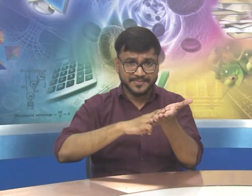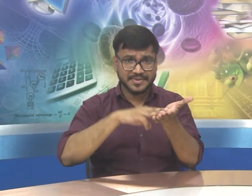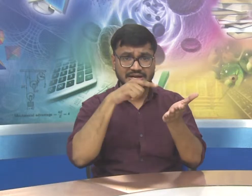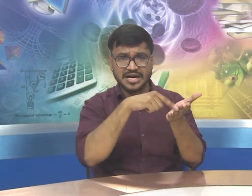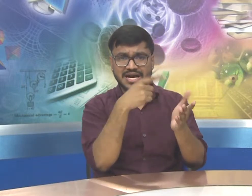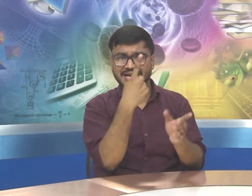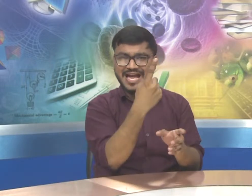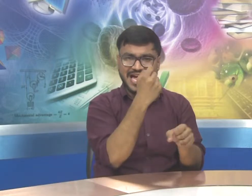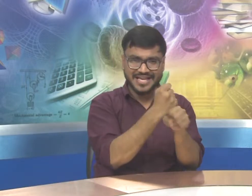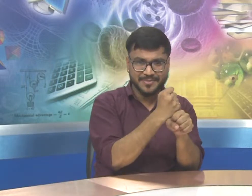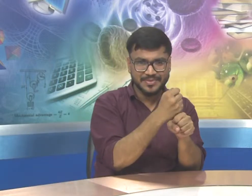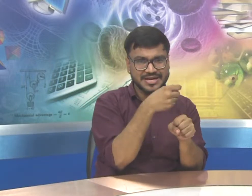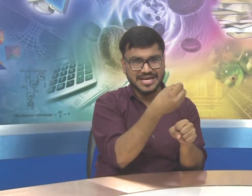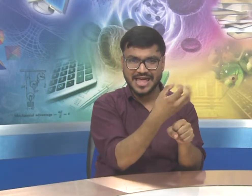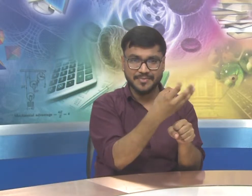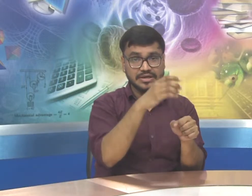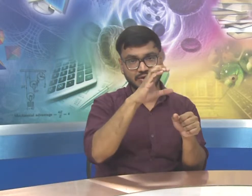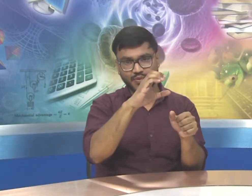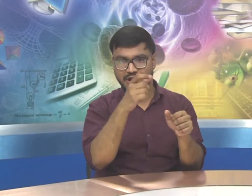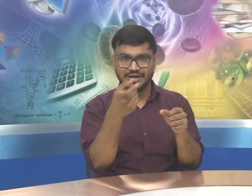in carbon monoxide